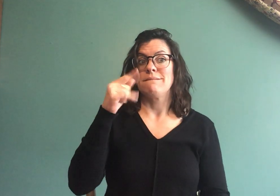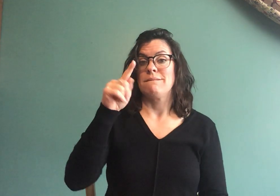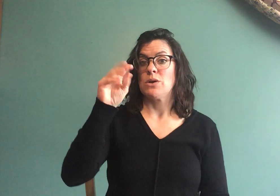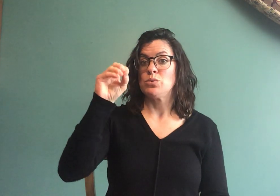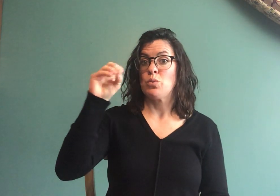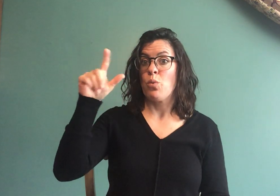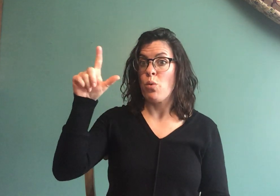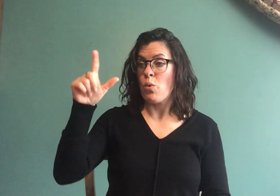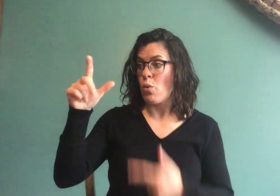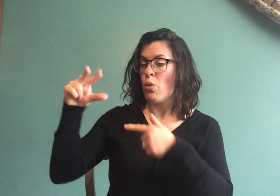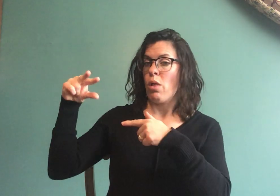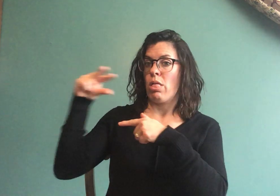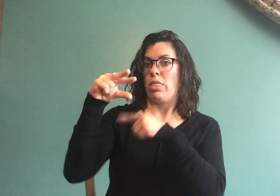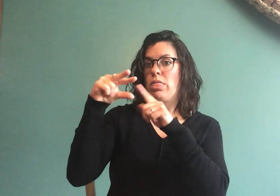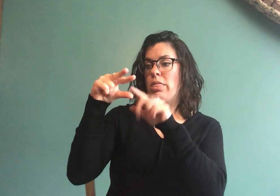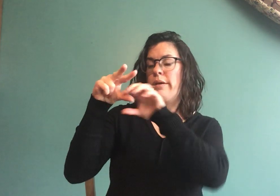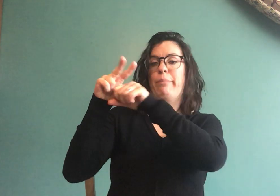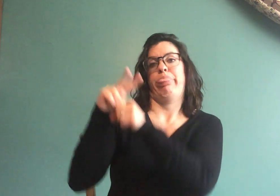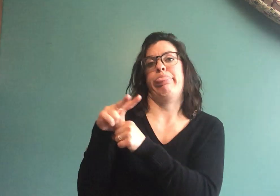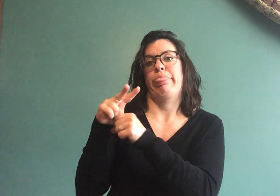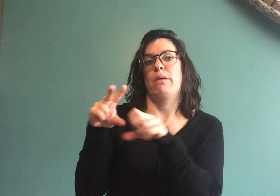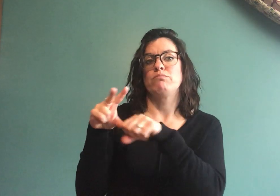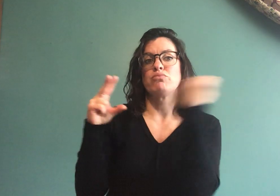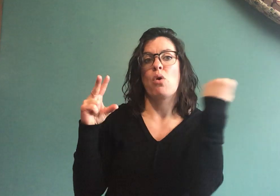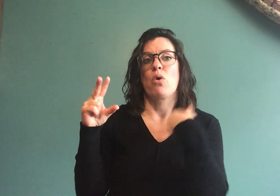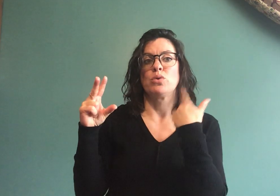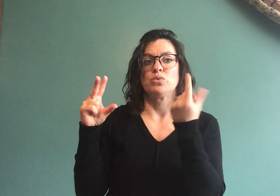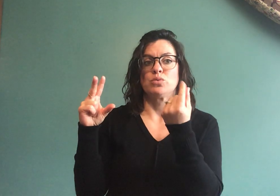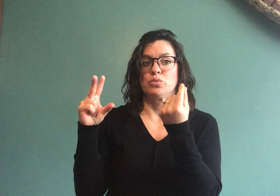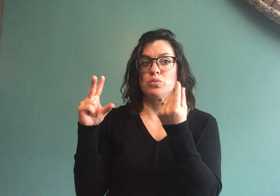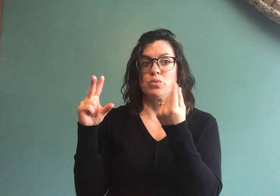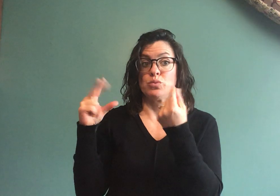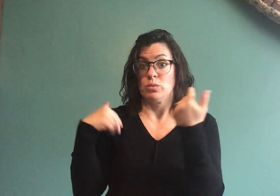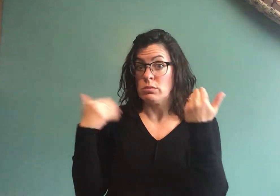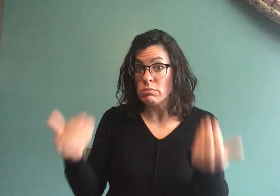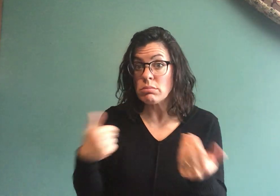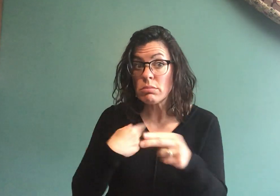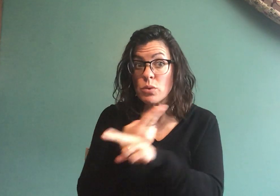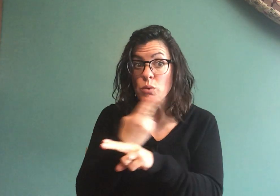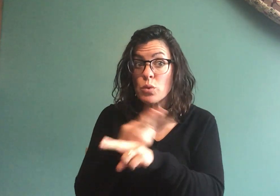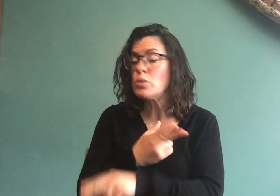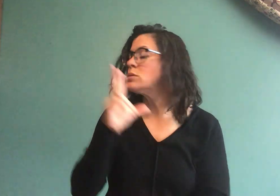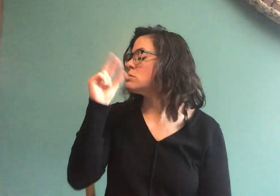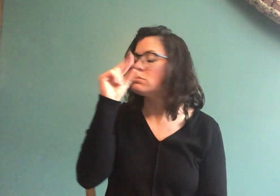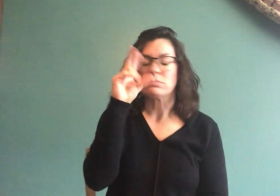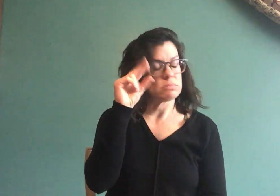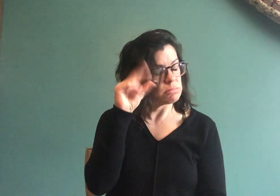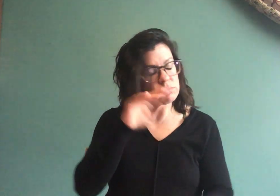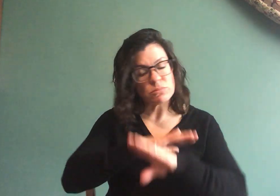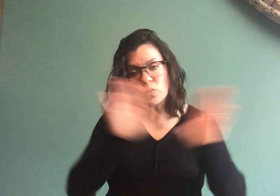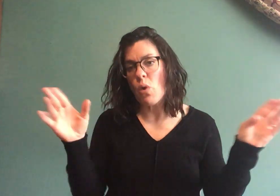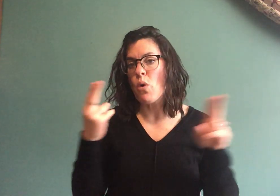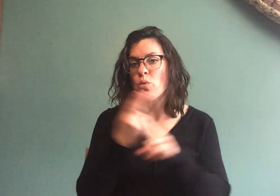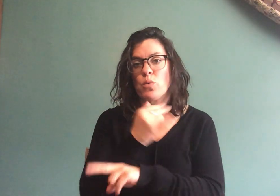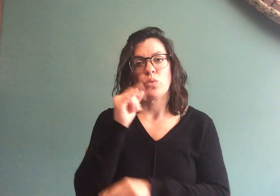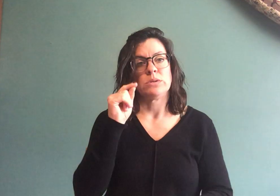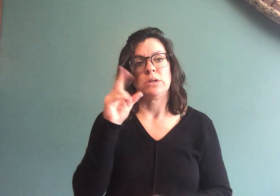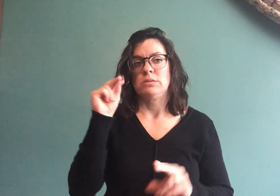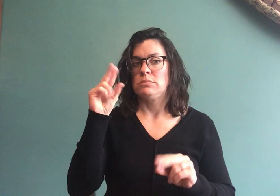Can't Don't use it. I would not use it, Sam. No, because now you're losing the grounding to it. Okay, so we are